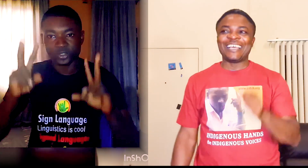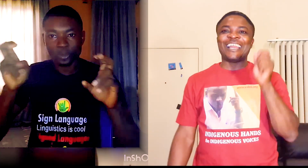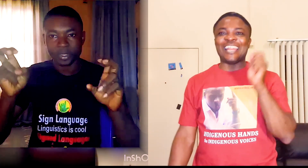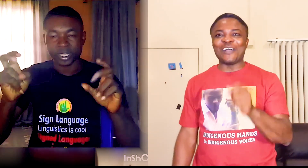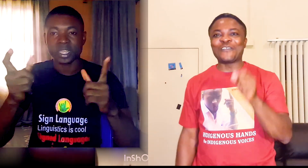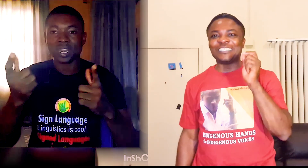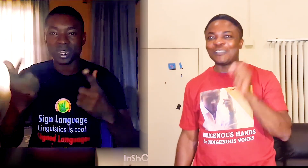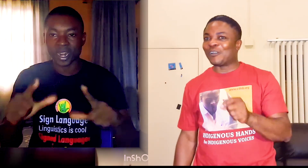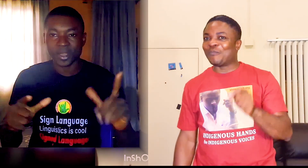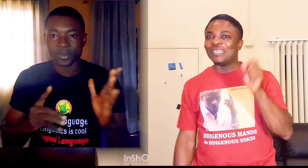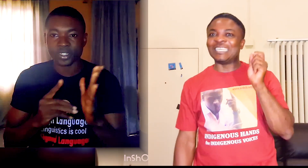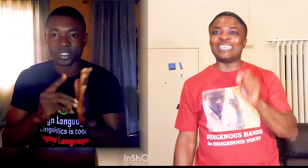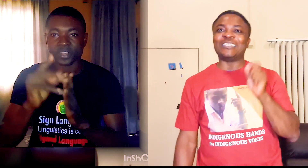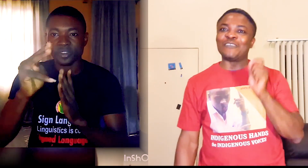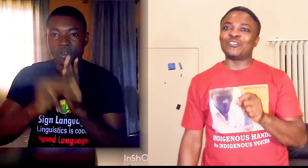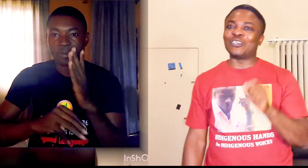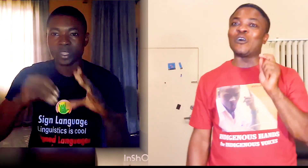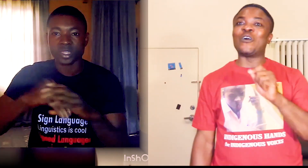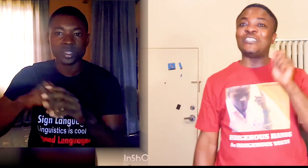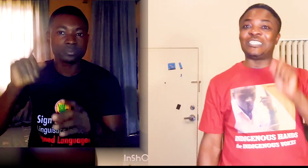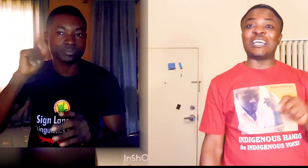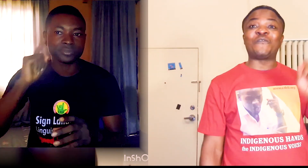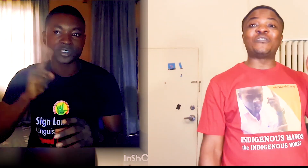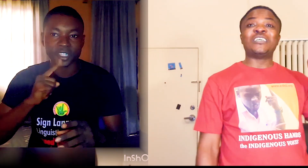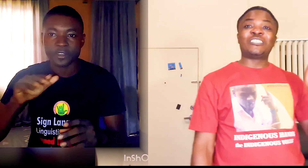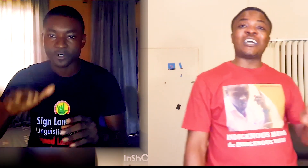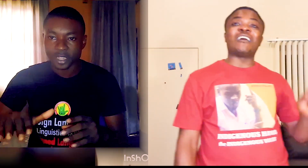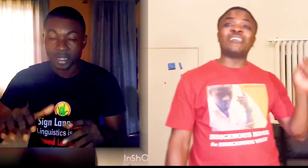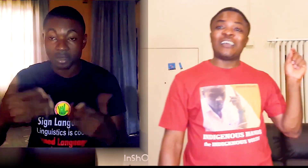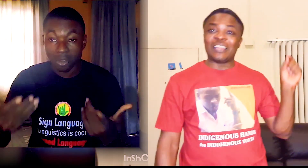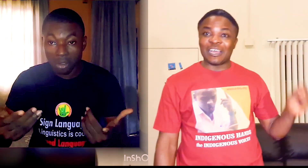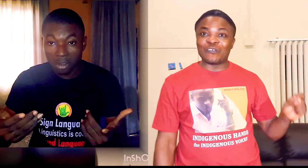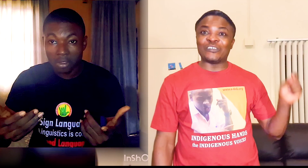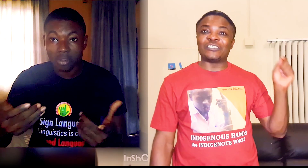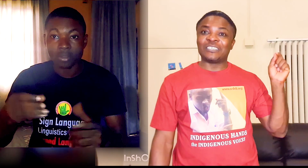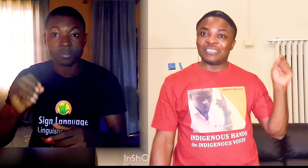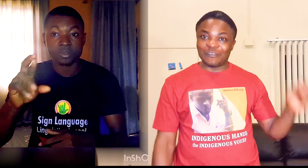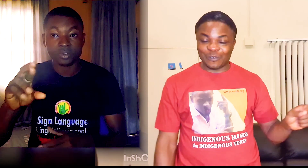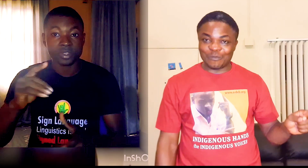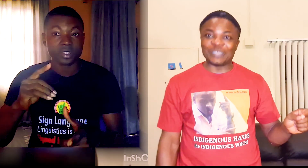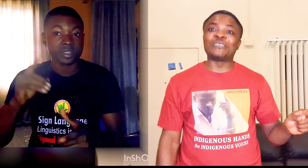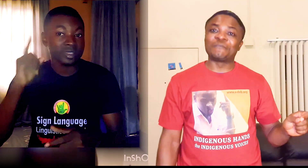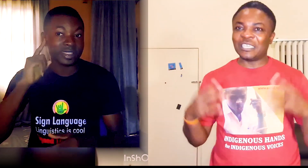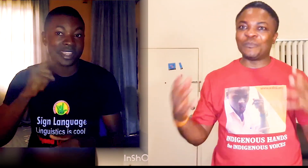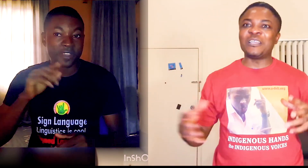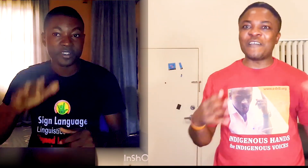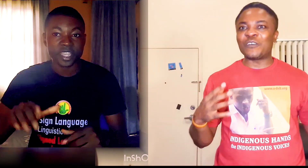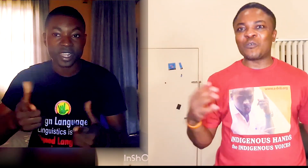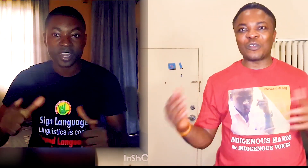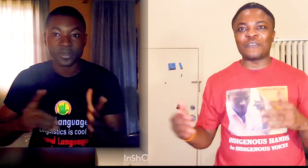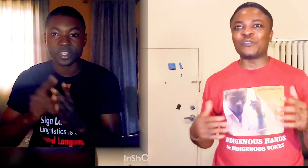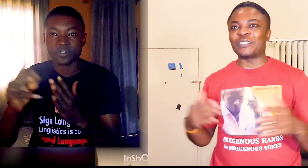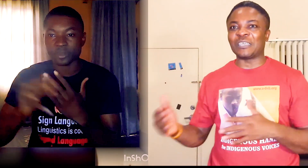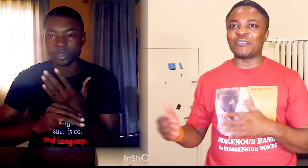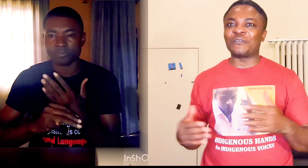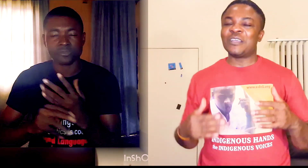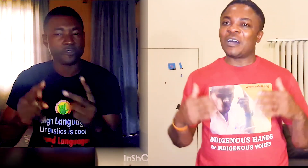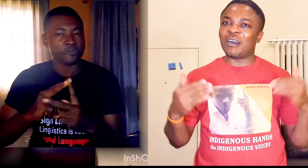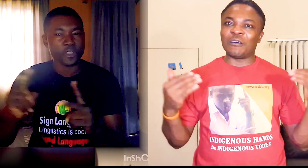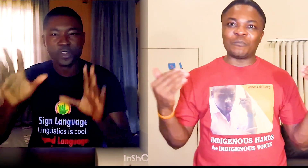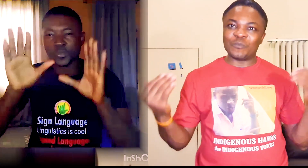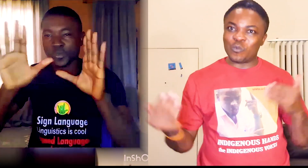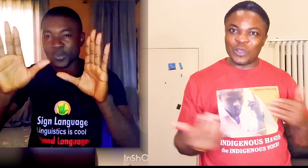children. Language development in deaf children, or deaf child language development. It's been a very wonderful set